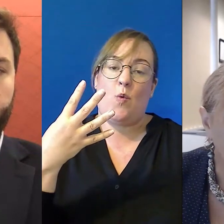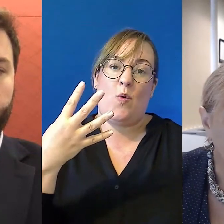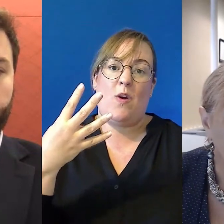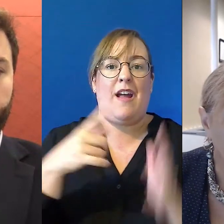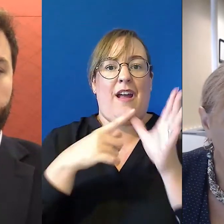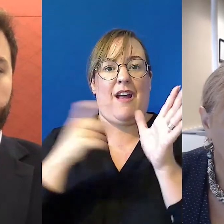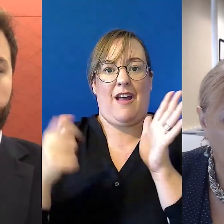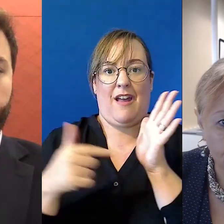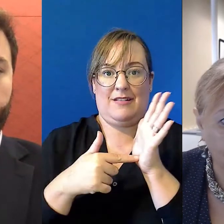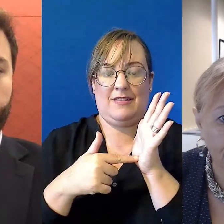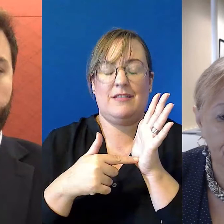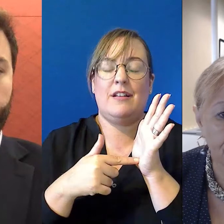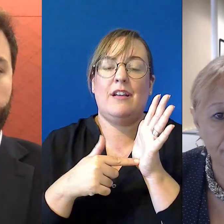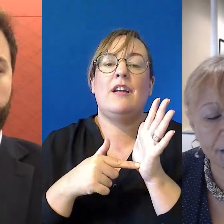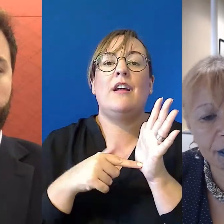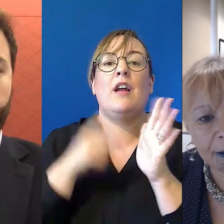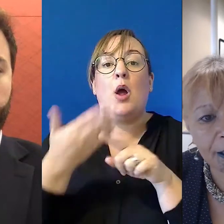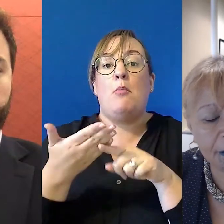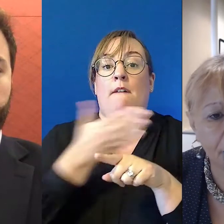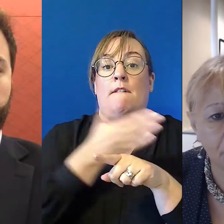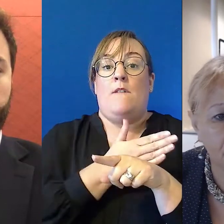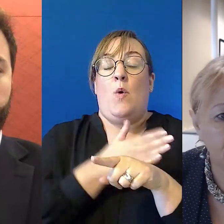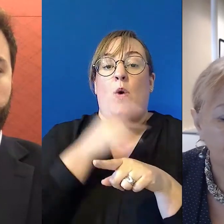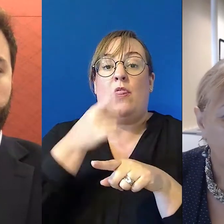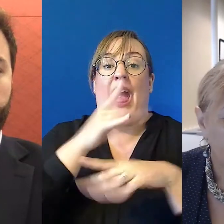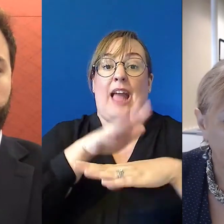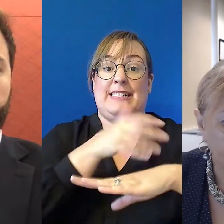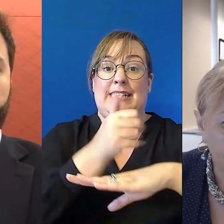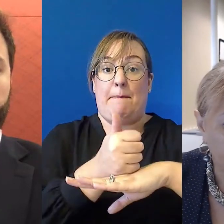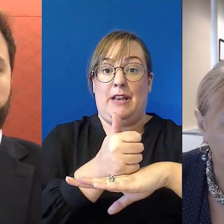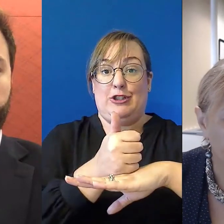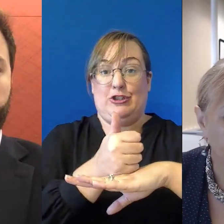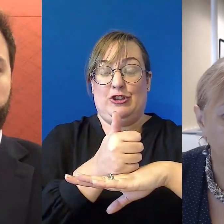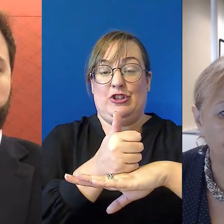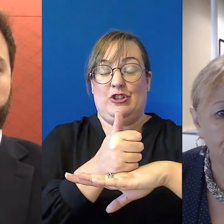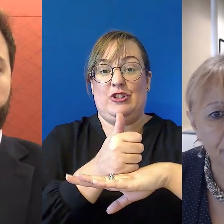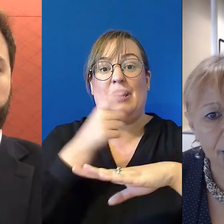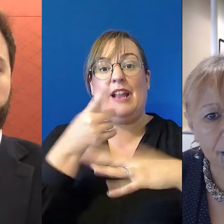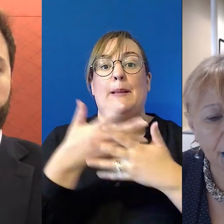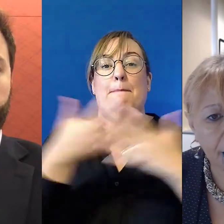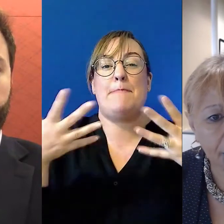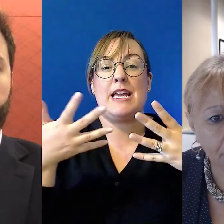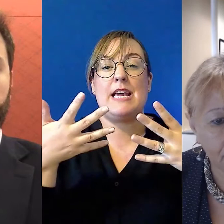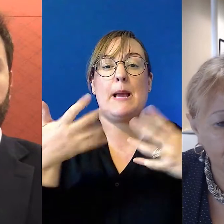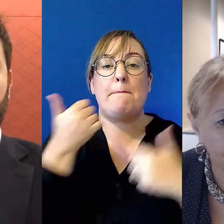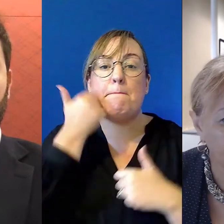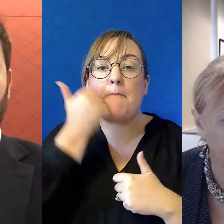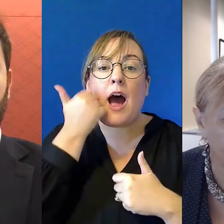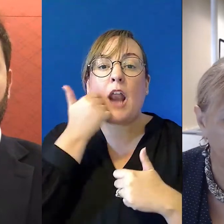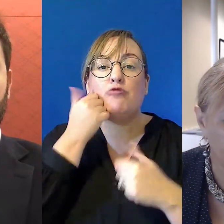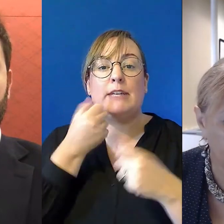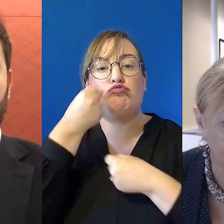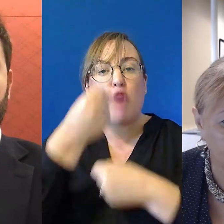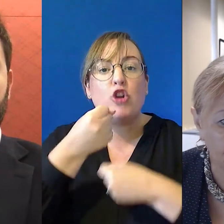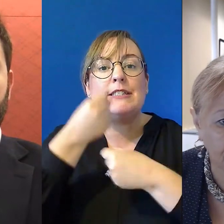it led to, well, prior to its enactment, there had been major Maori protest, big march